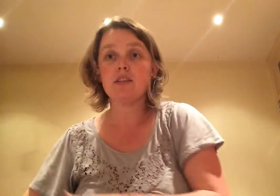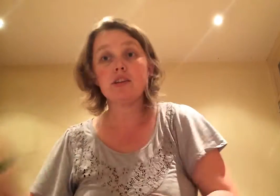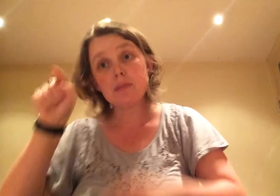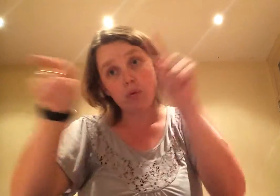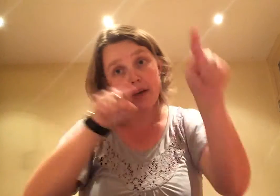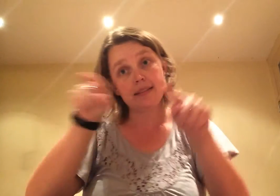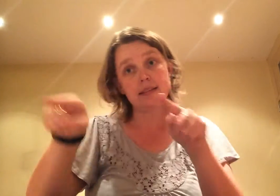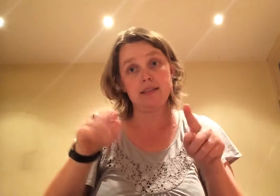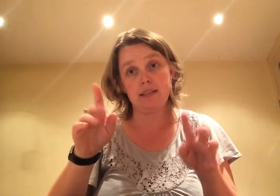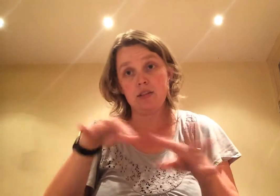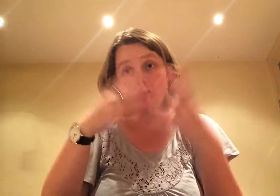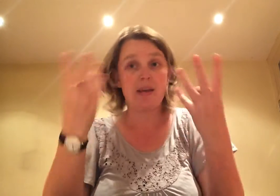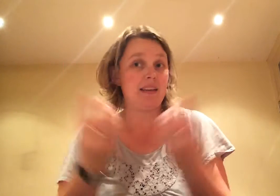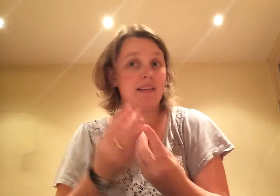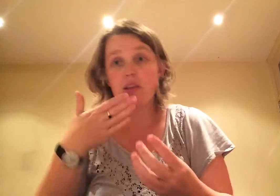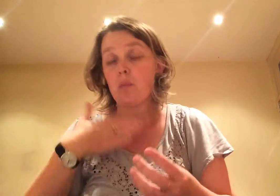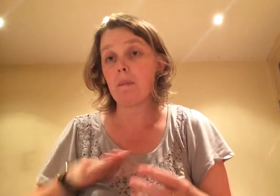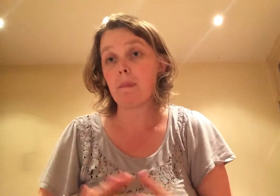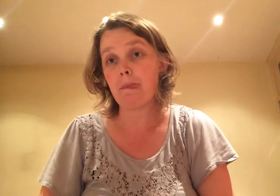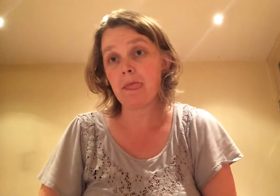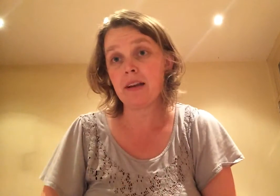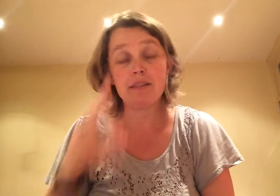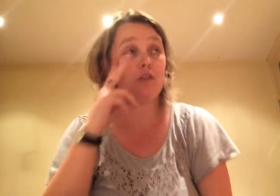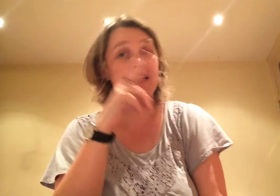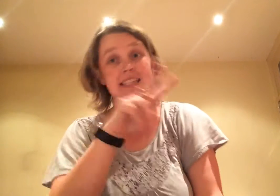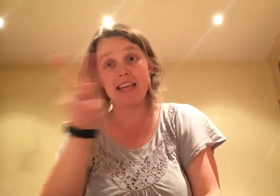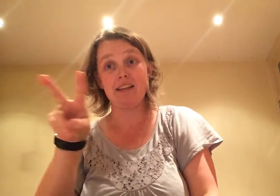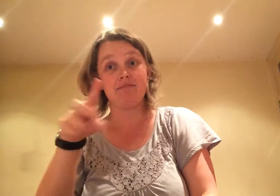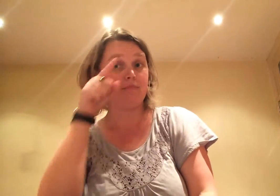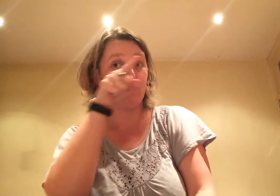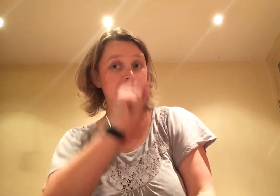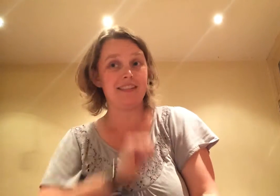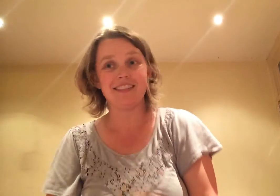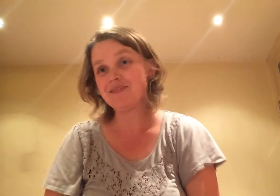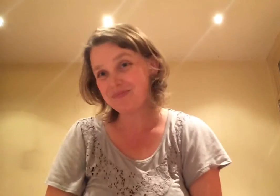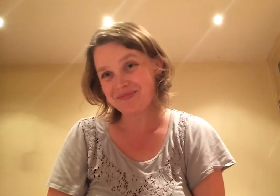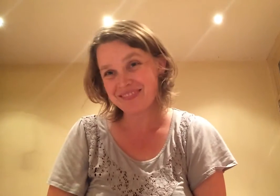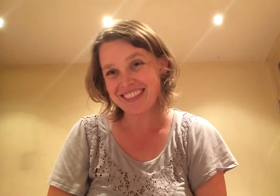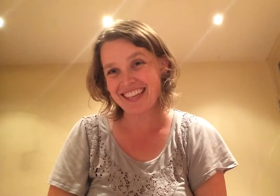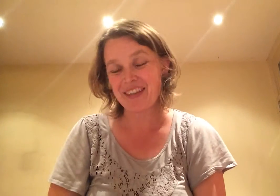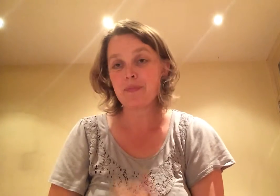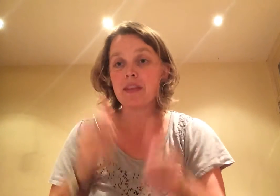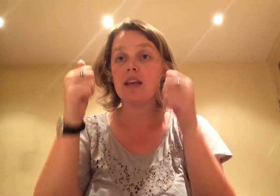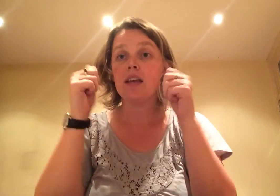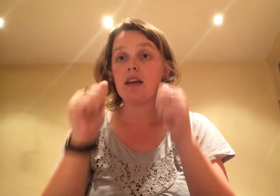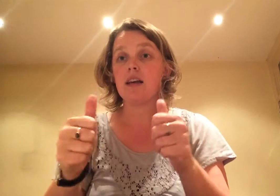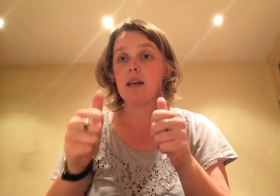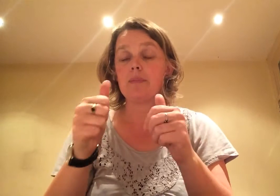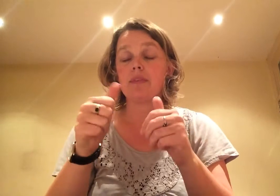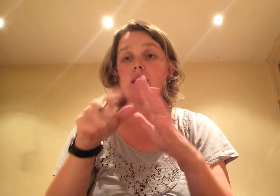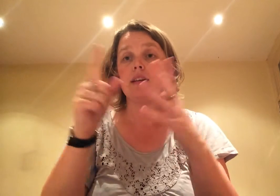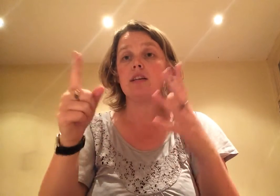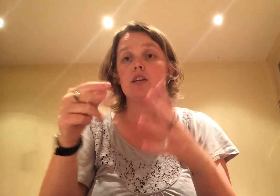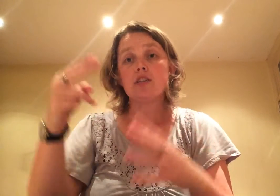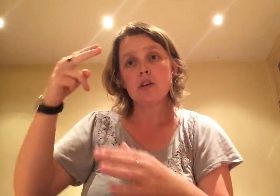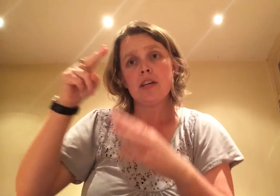you just point to anything that you want. If you can see it, point it. Okay. Okay. So